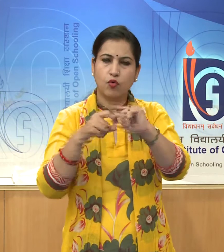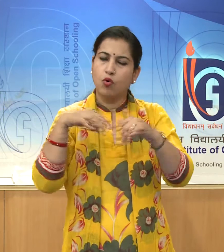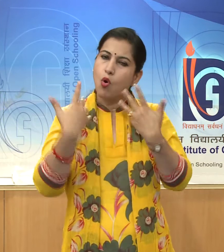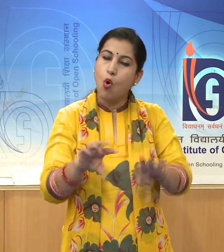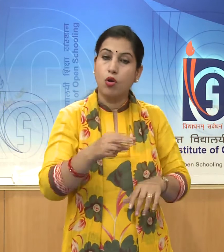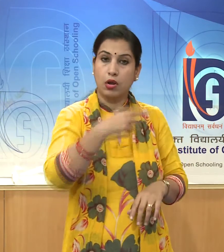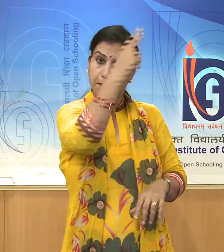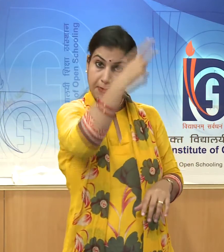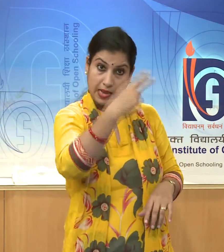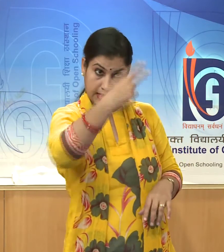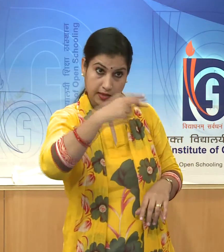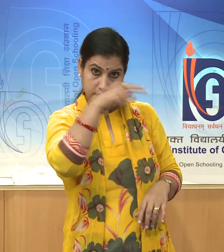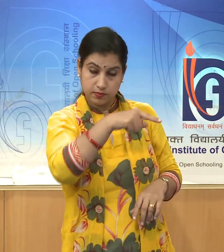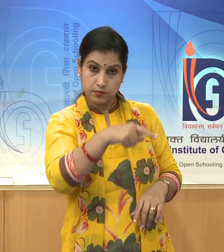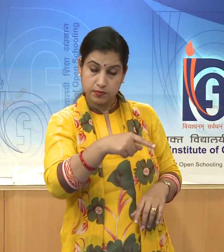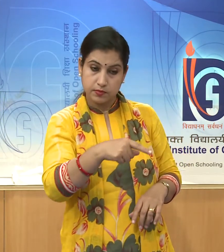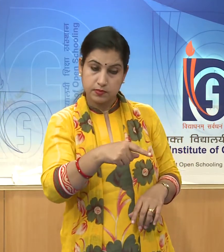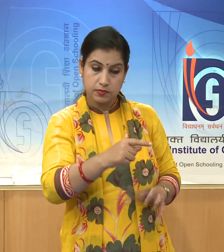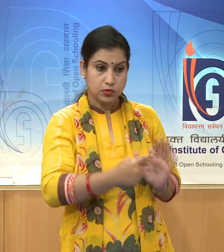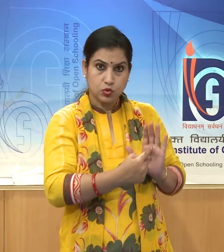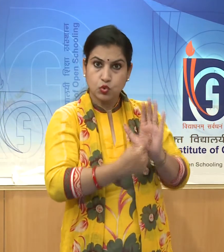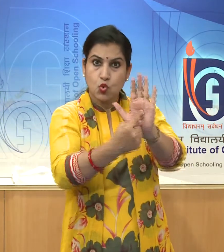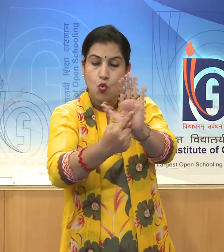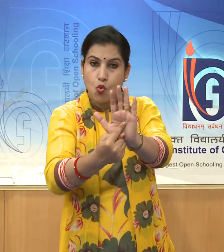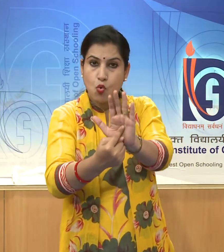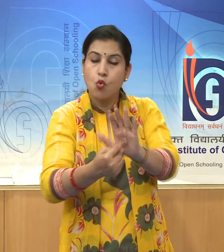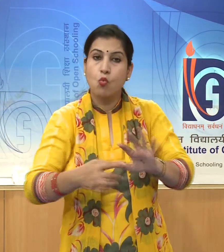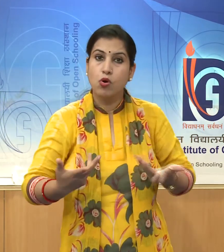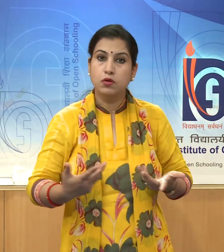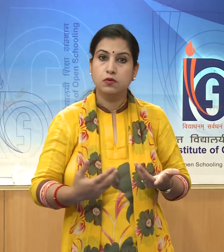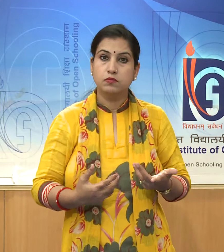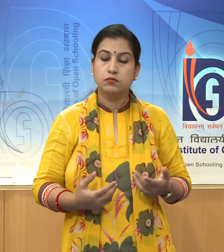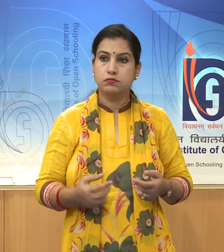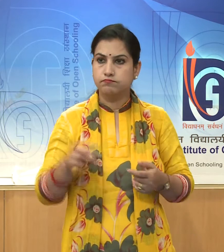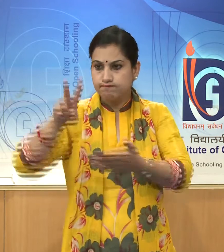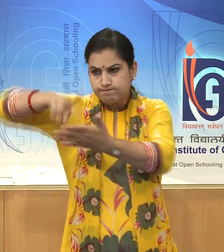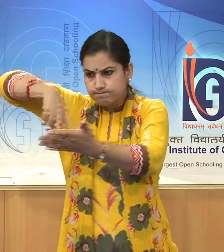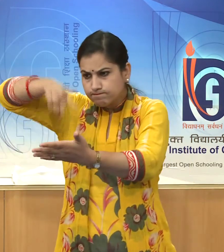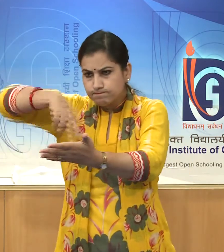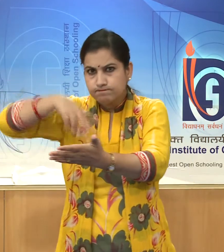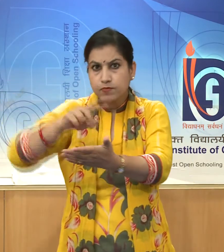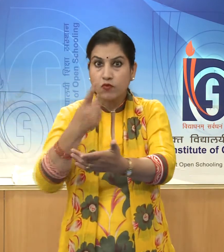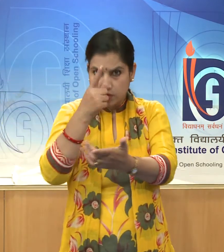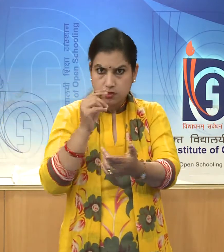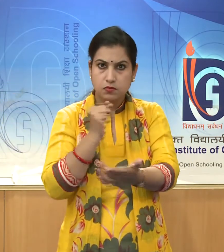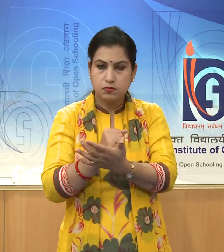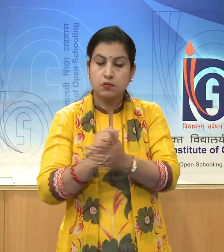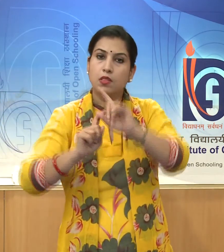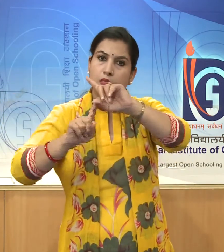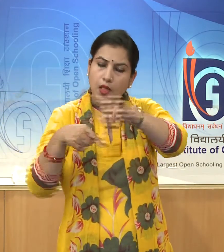his paintings convey intense study of the